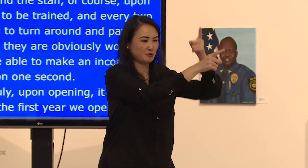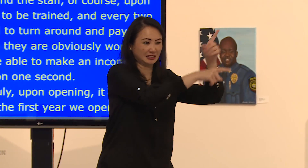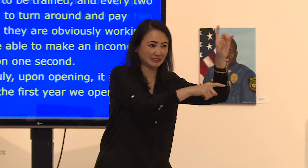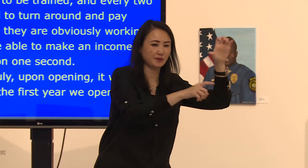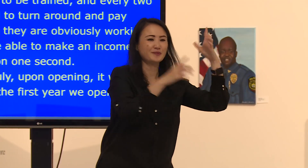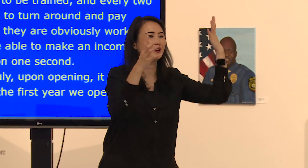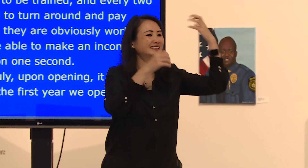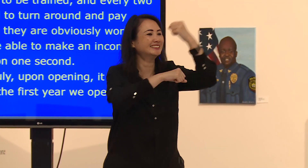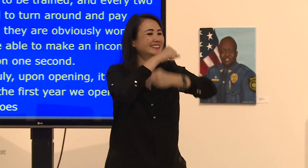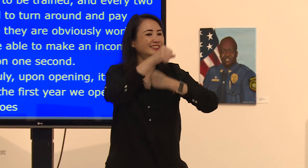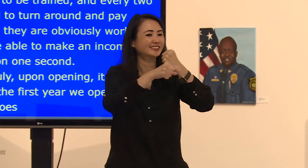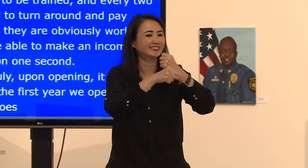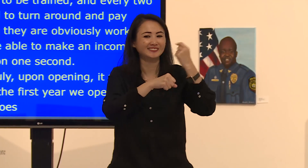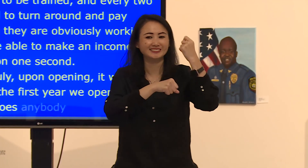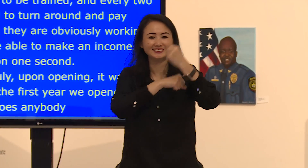what month it was, or the year?